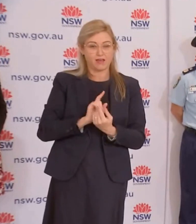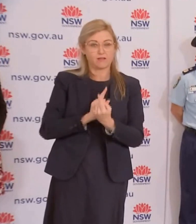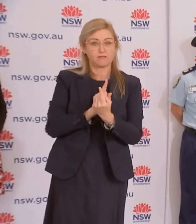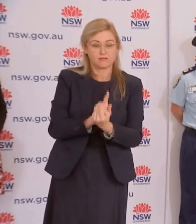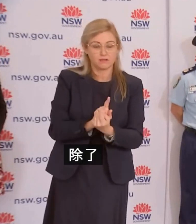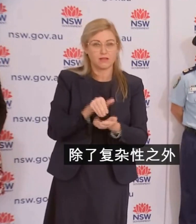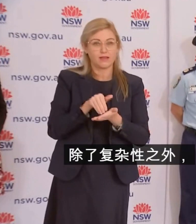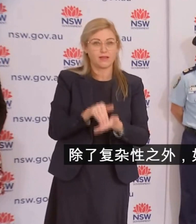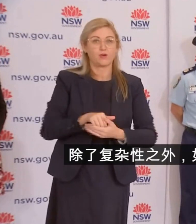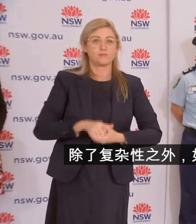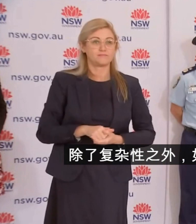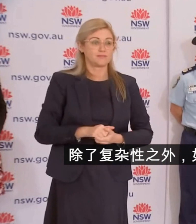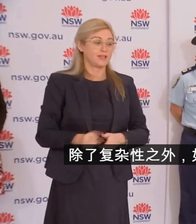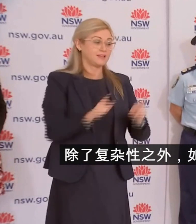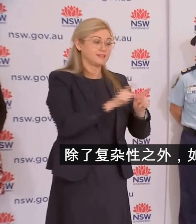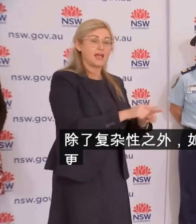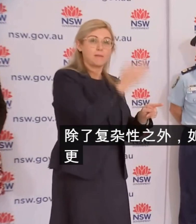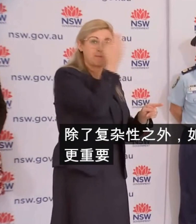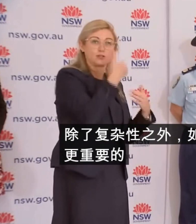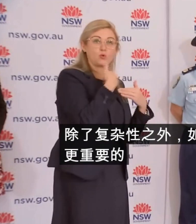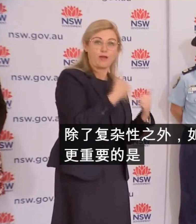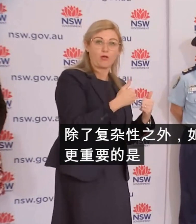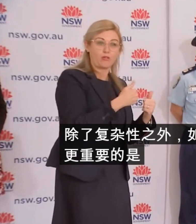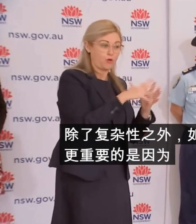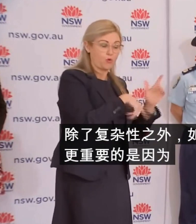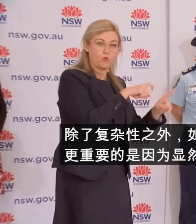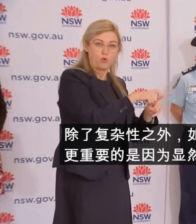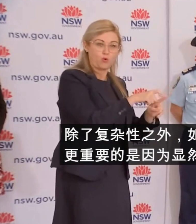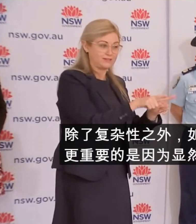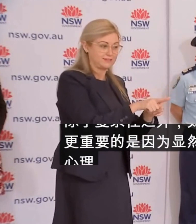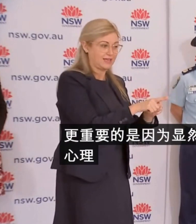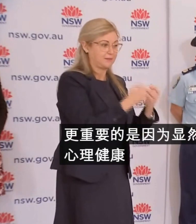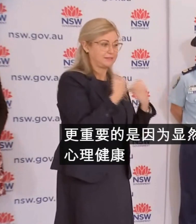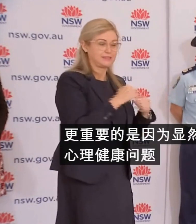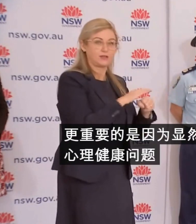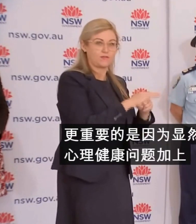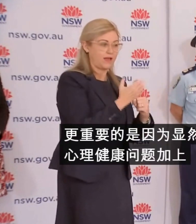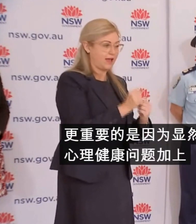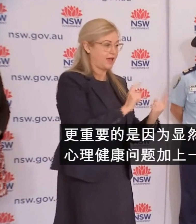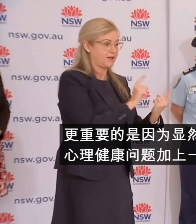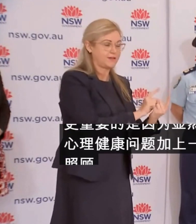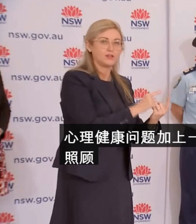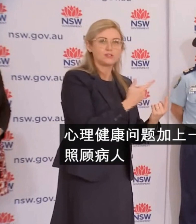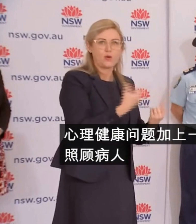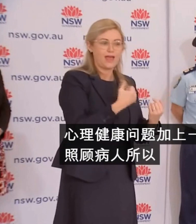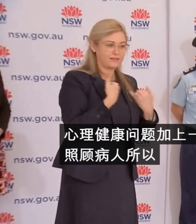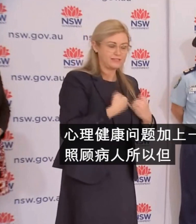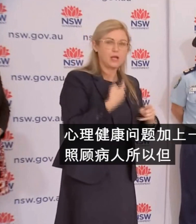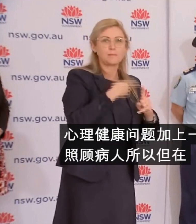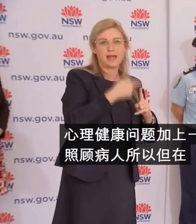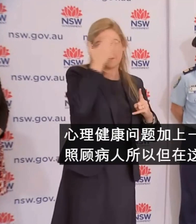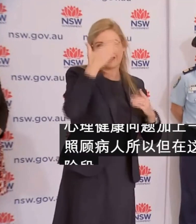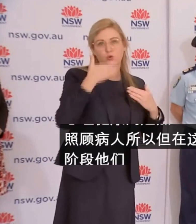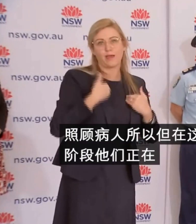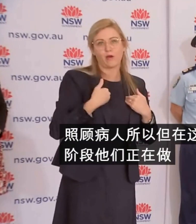different if you're in a mental health ward, except that the complexity is even more, because obviously there's the mental health issues plus generally looking after the patients.